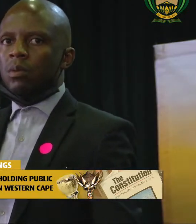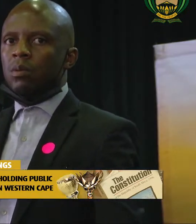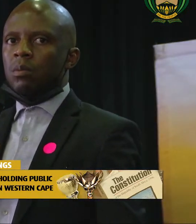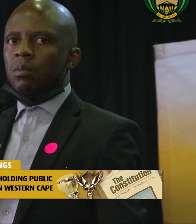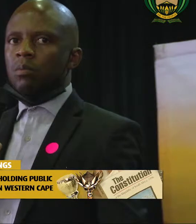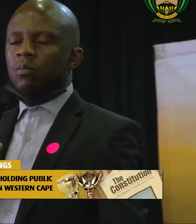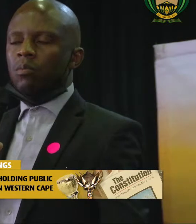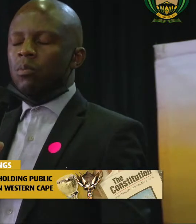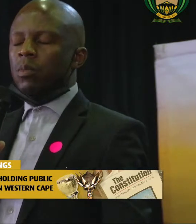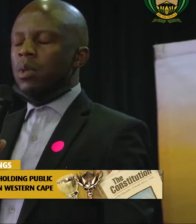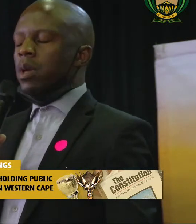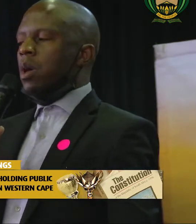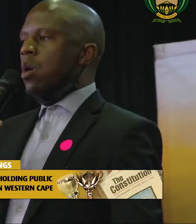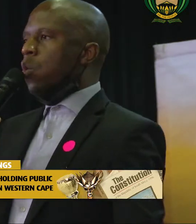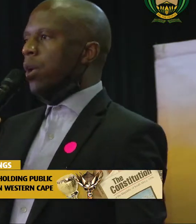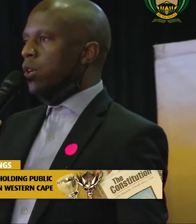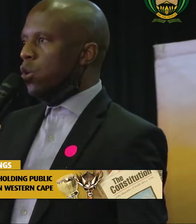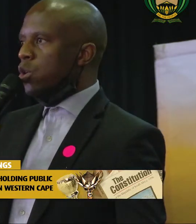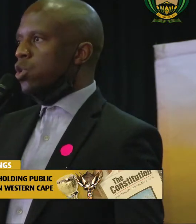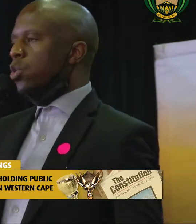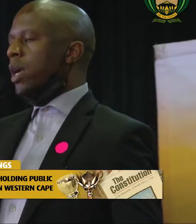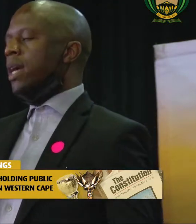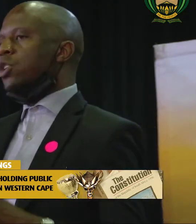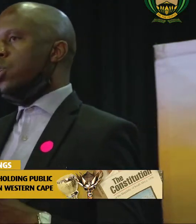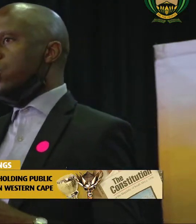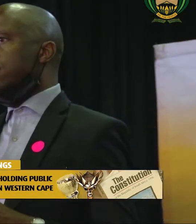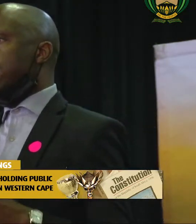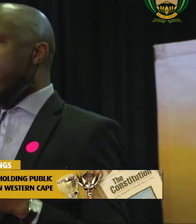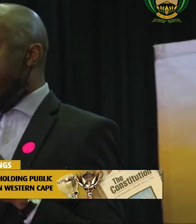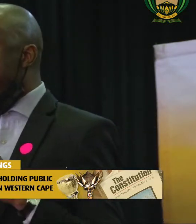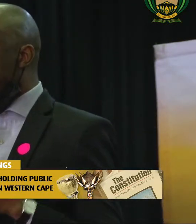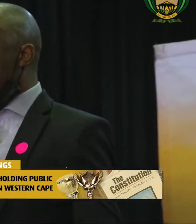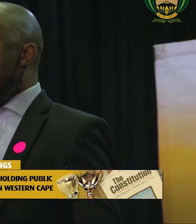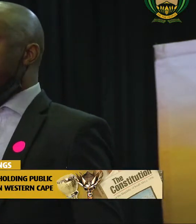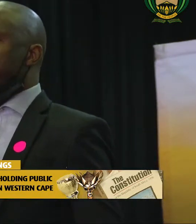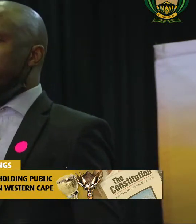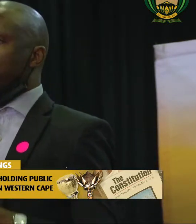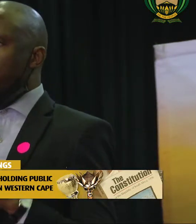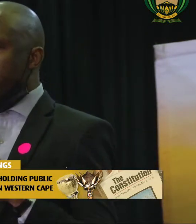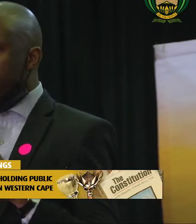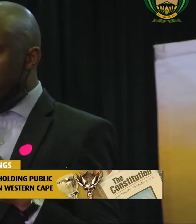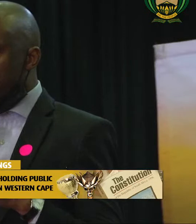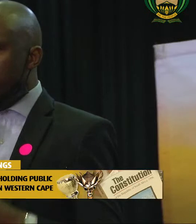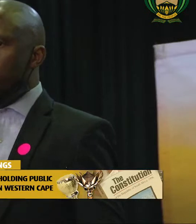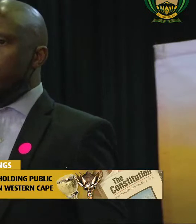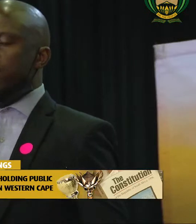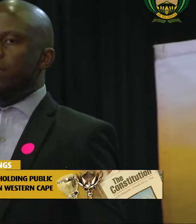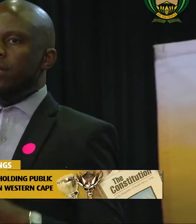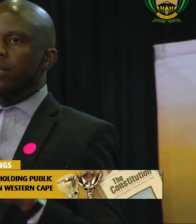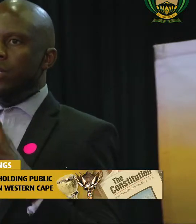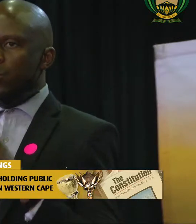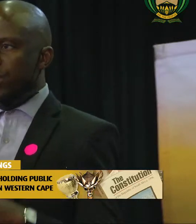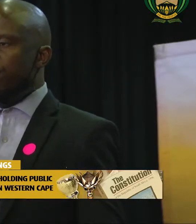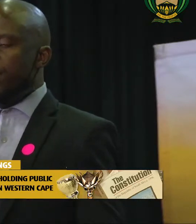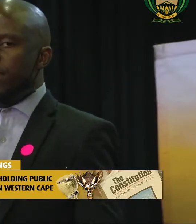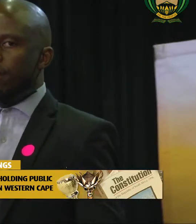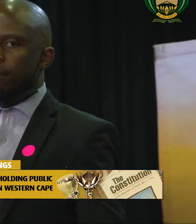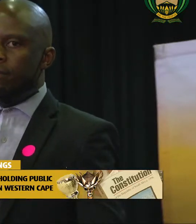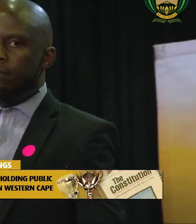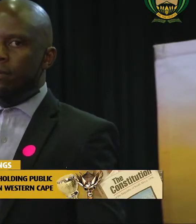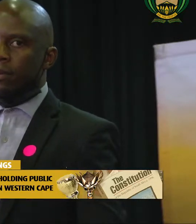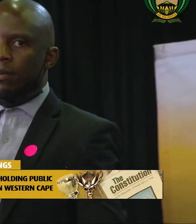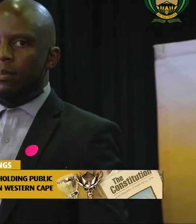kuvalwe itetha yethu. We are not going to exclude anyone to make a contribution to this